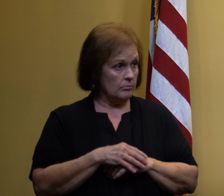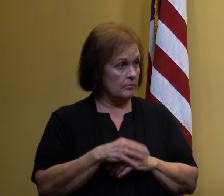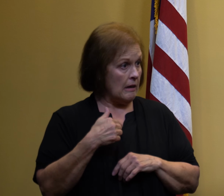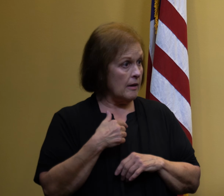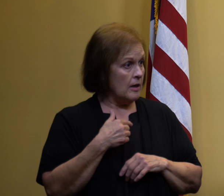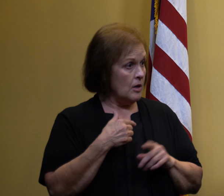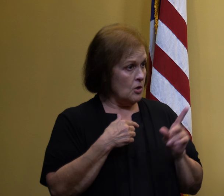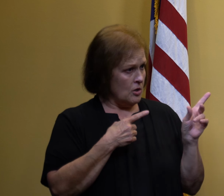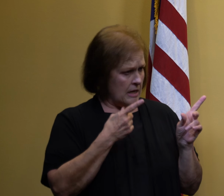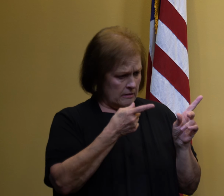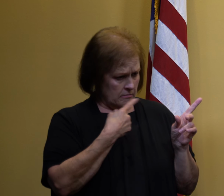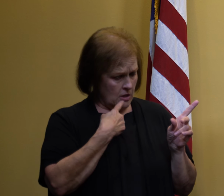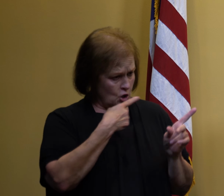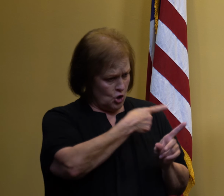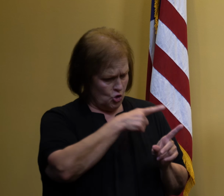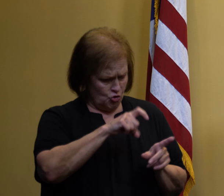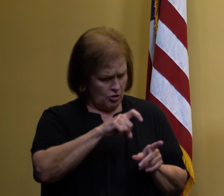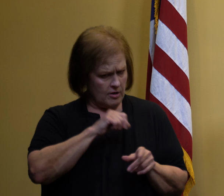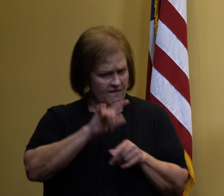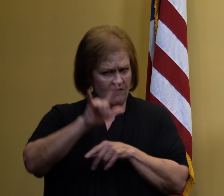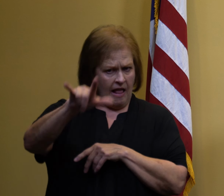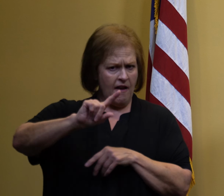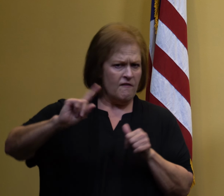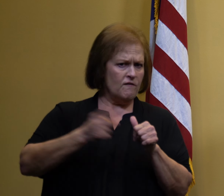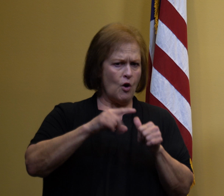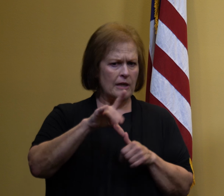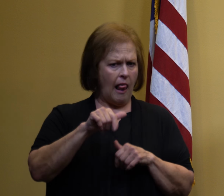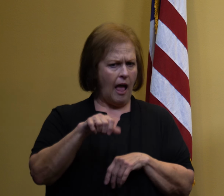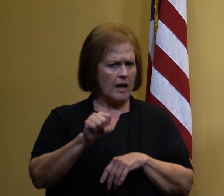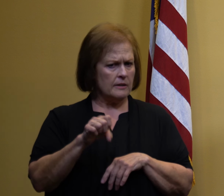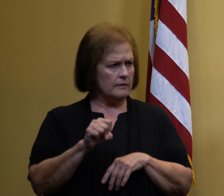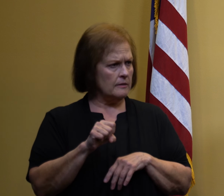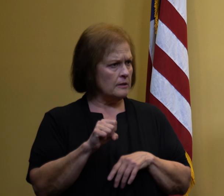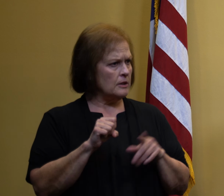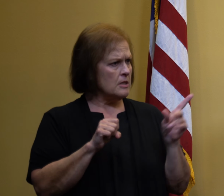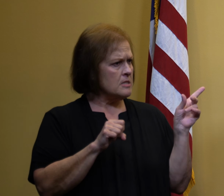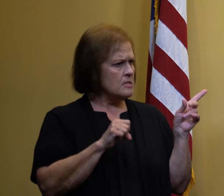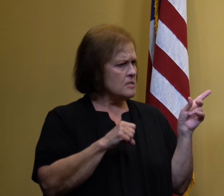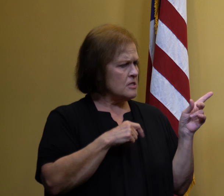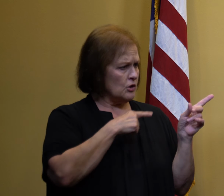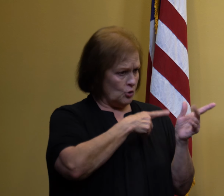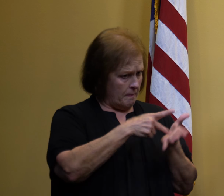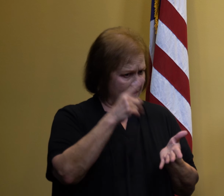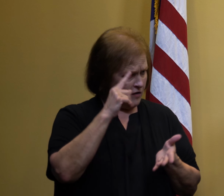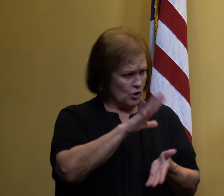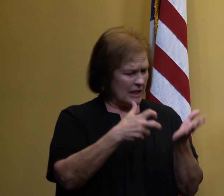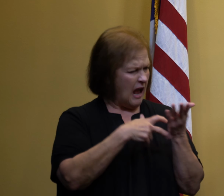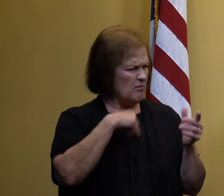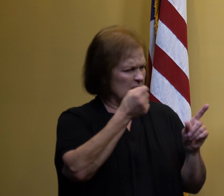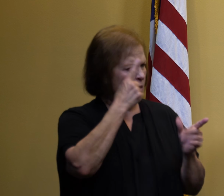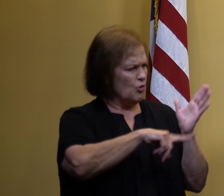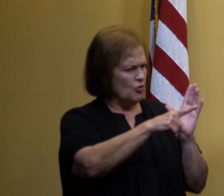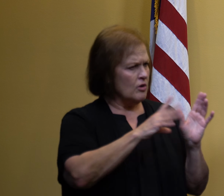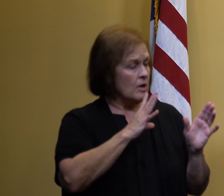advised not to fly first class within the United States, unless you were going to upgrade your tickets? upgrade I don't ticket to understand. pay for it. I don't understand your question. Were